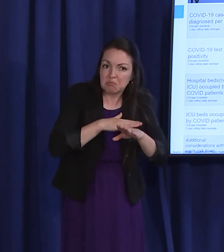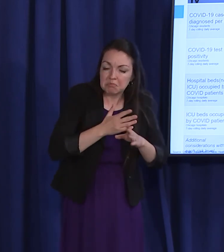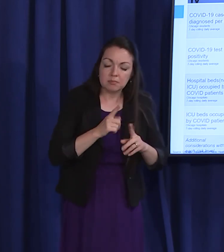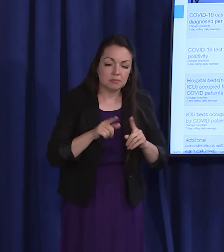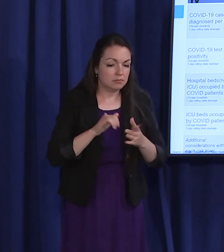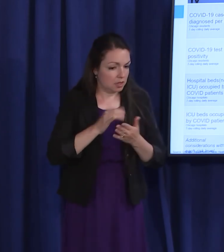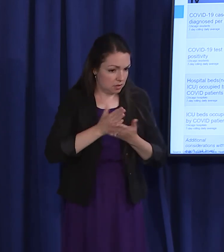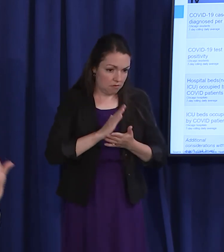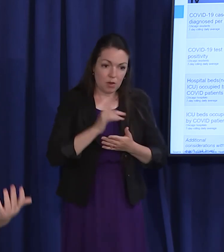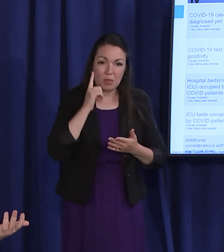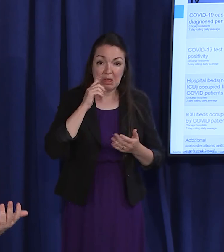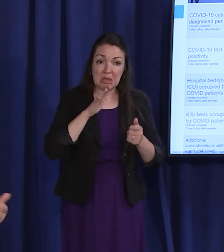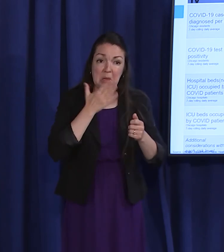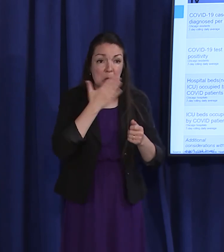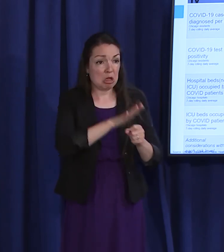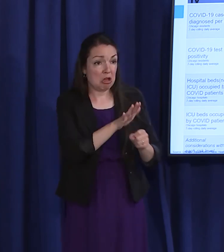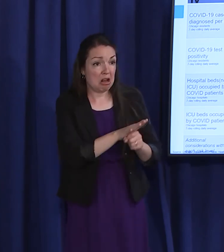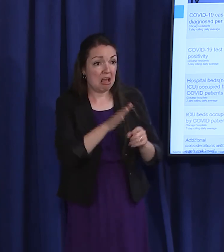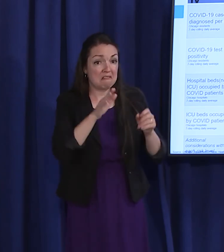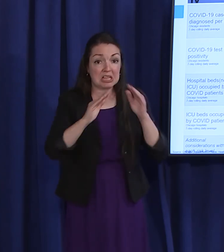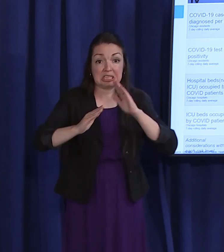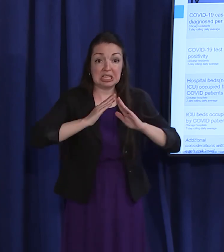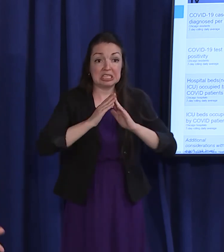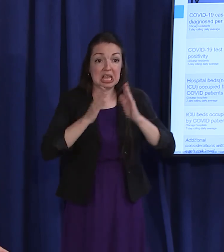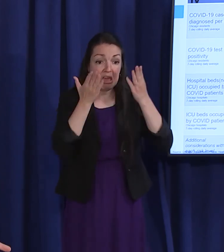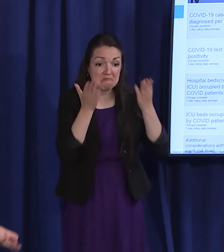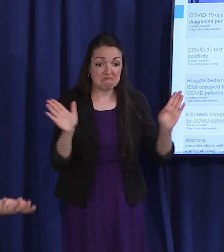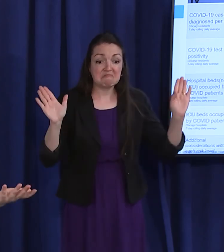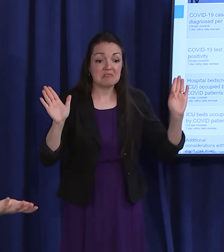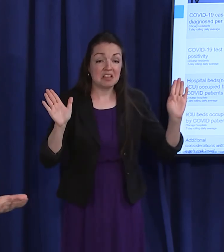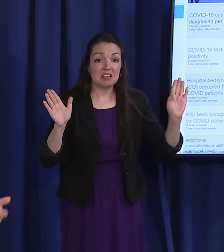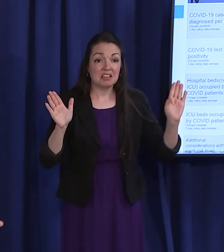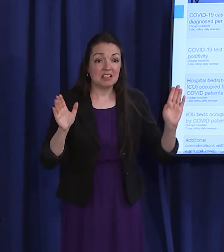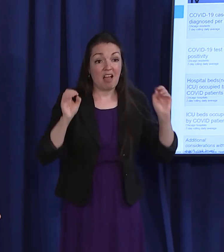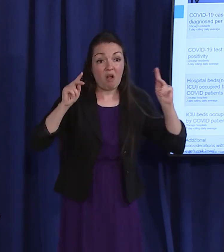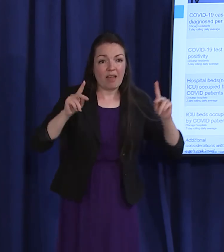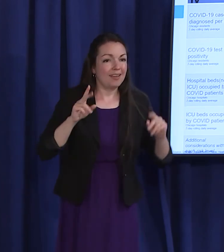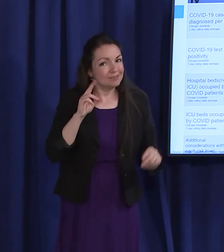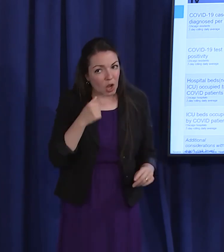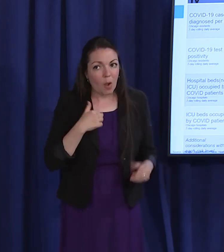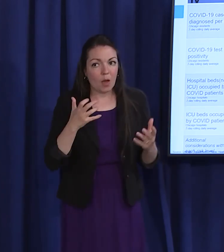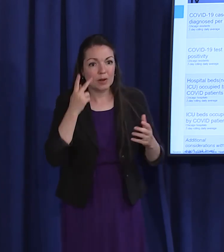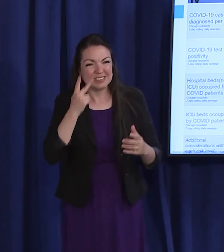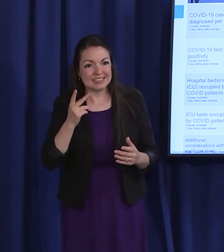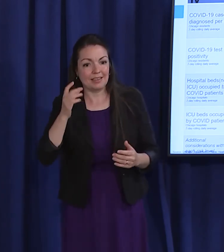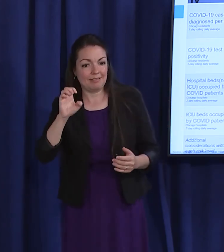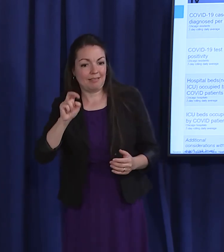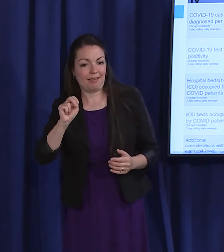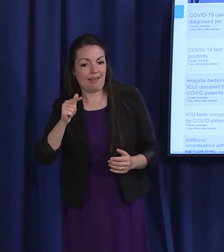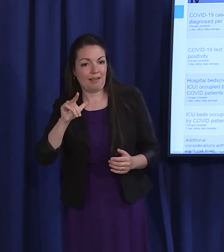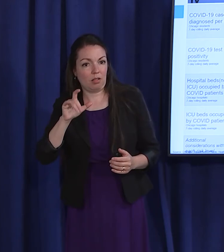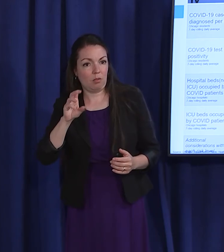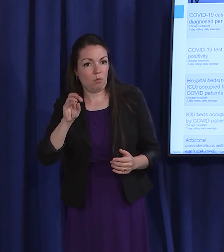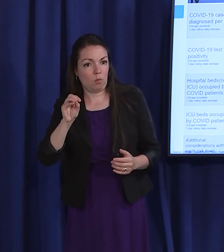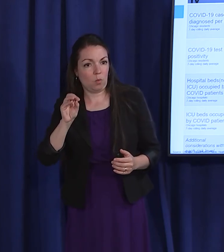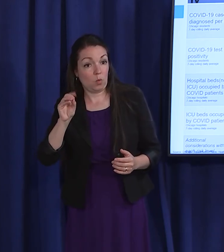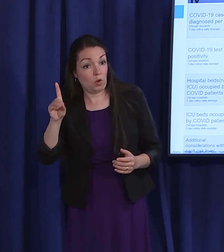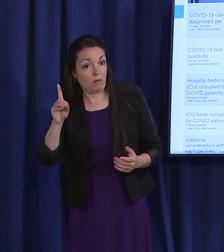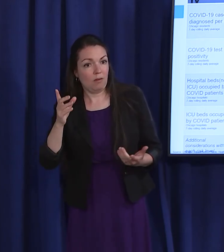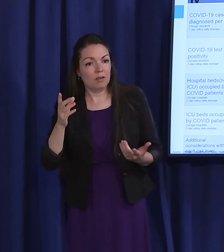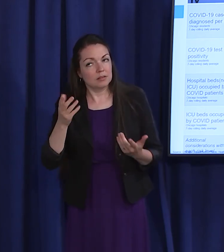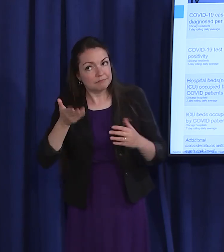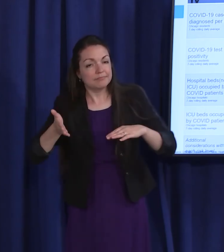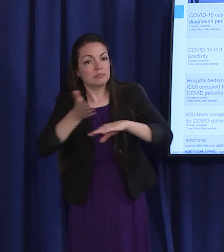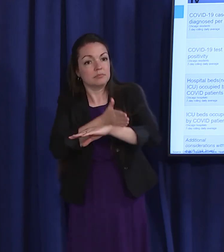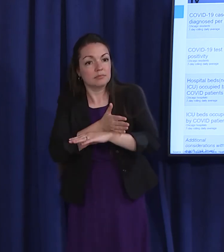don't think it's good enough just to sort of get the city overall there. We want to, you know, I want to say Englewood, come up out of there. We are at, you know, we've hit